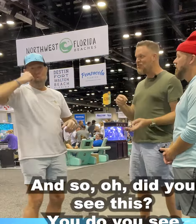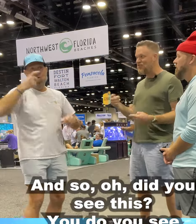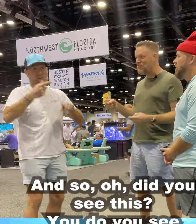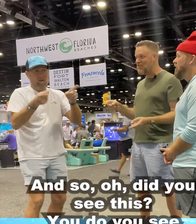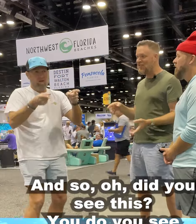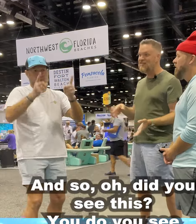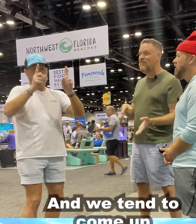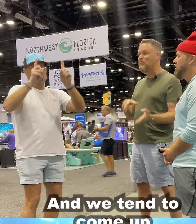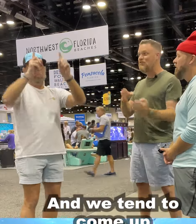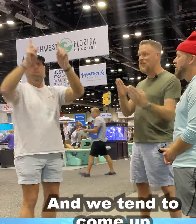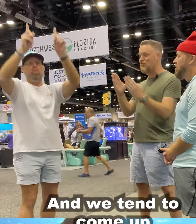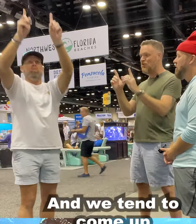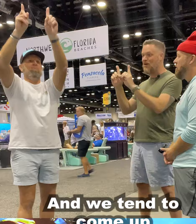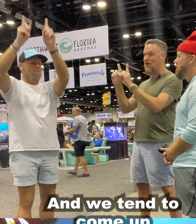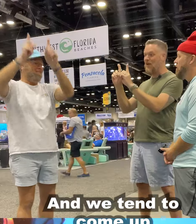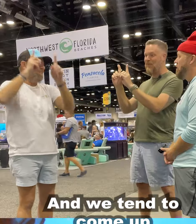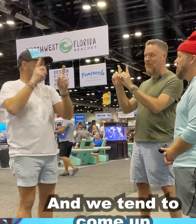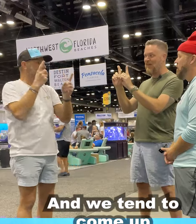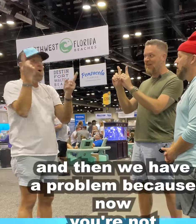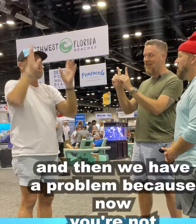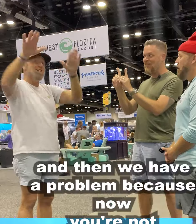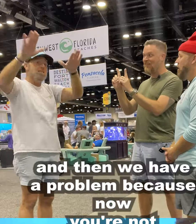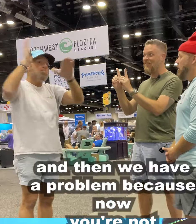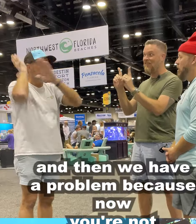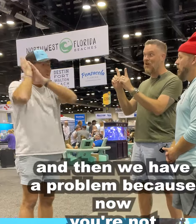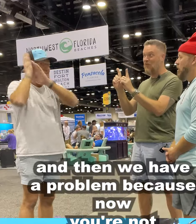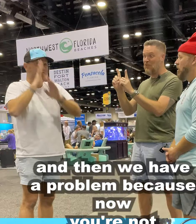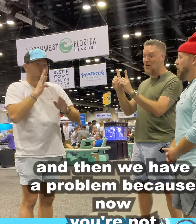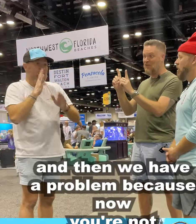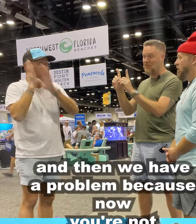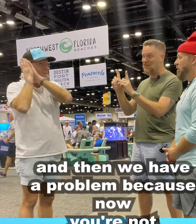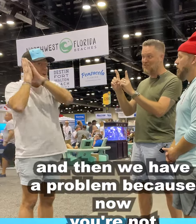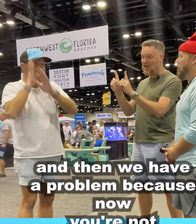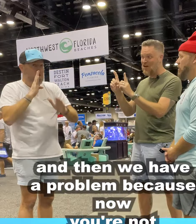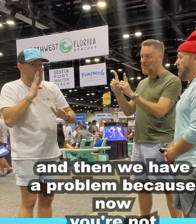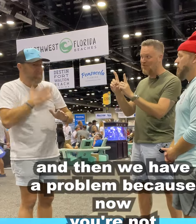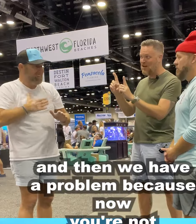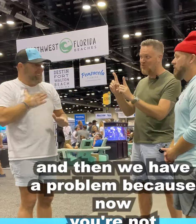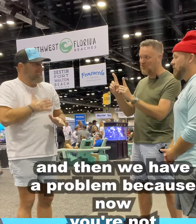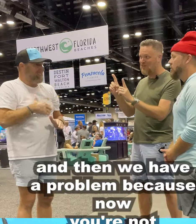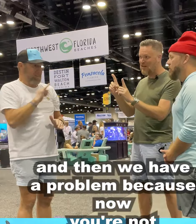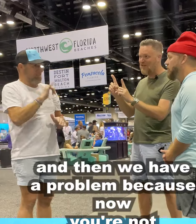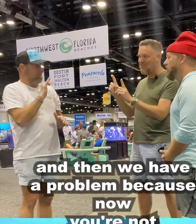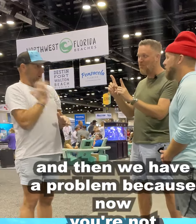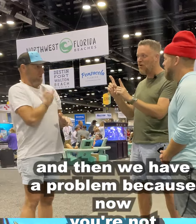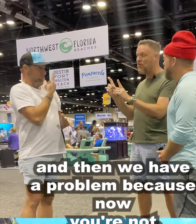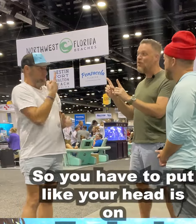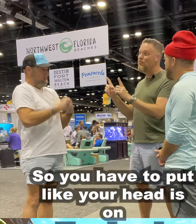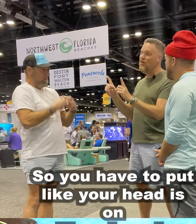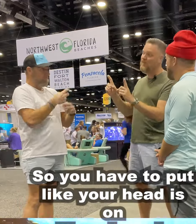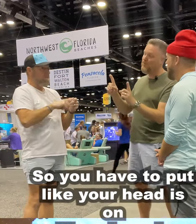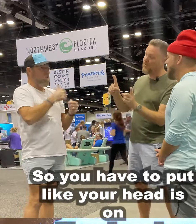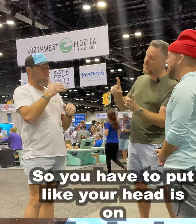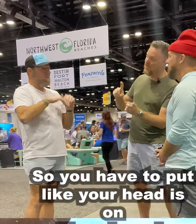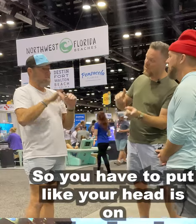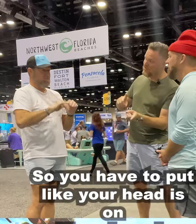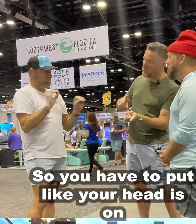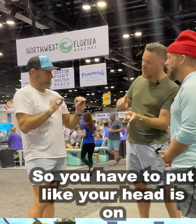this? Did you see this? And we tend to come up and then we have a problem because now you're not streamlining in the water. So you have to put like, your head is on a